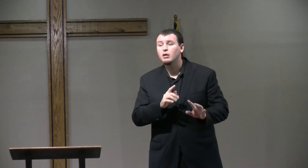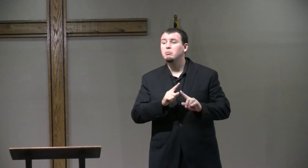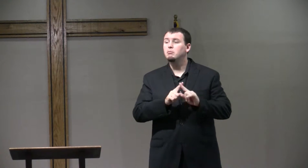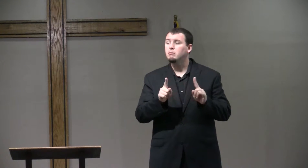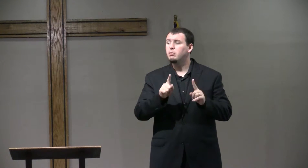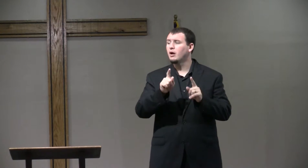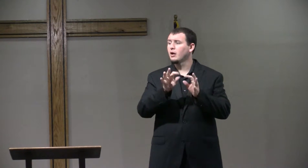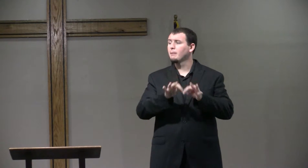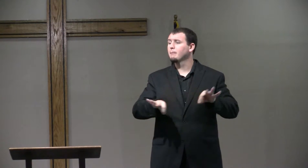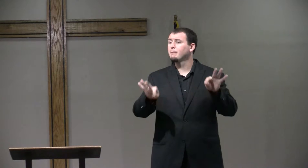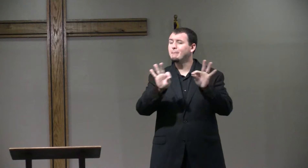that's fine.